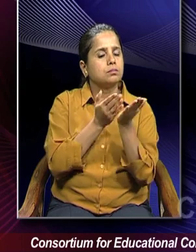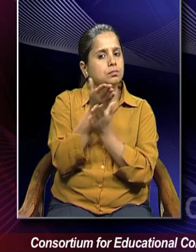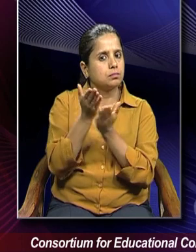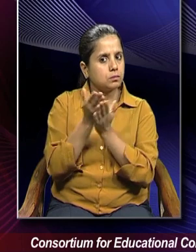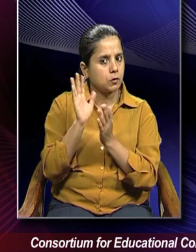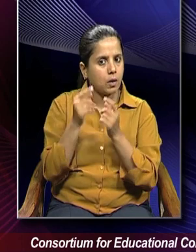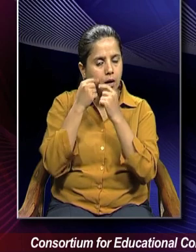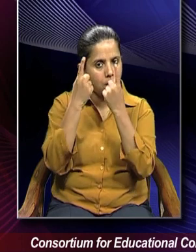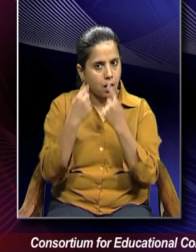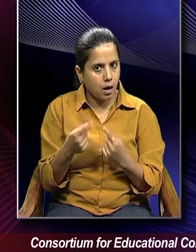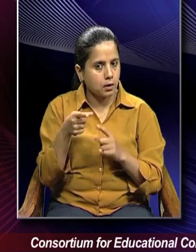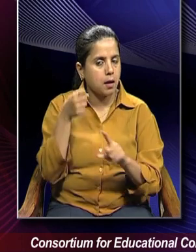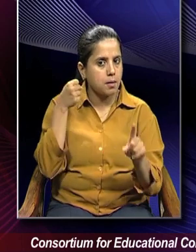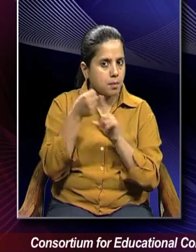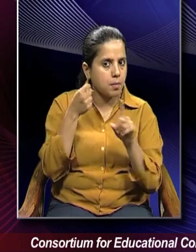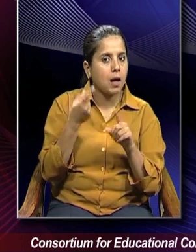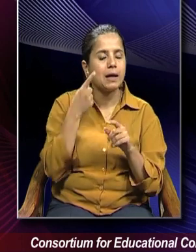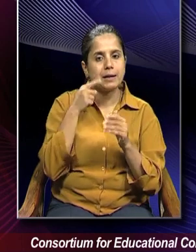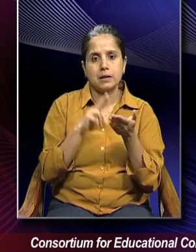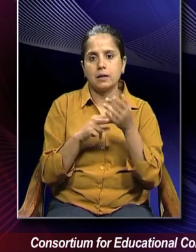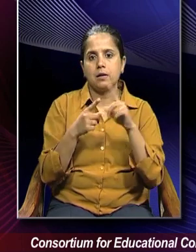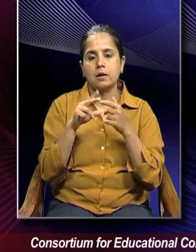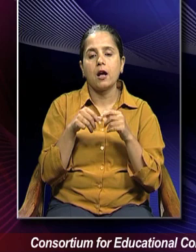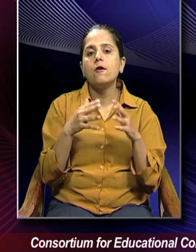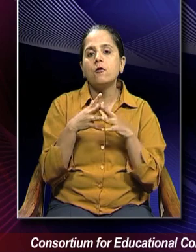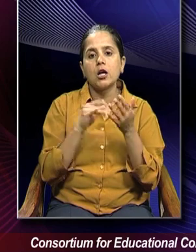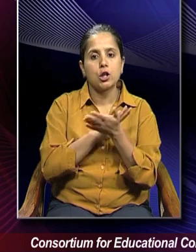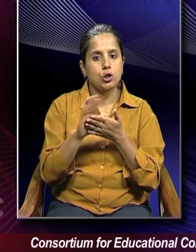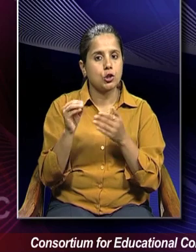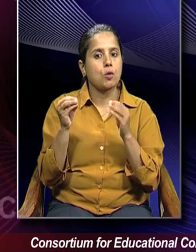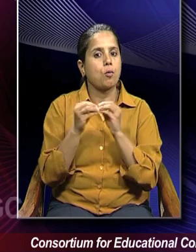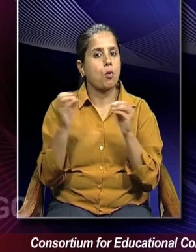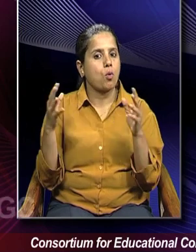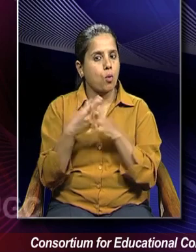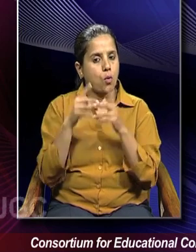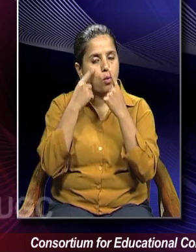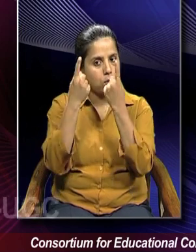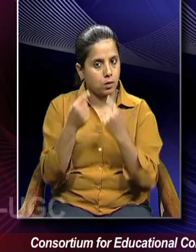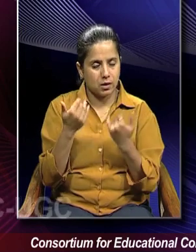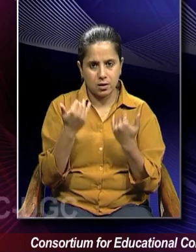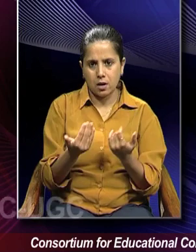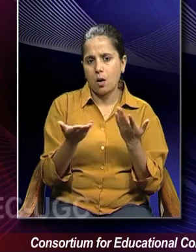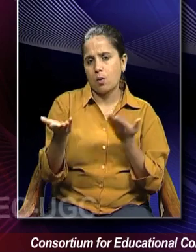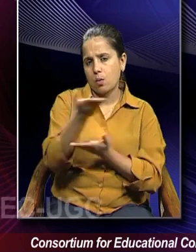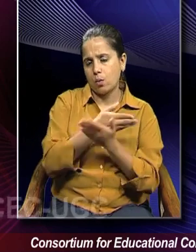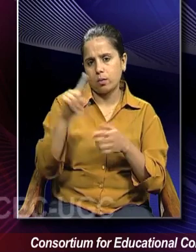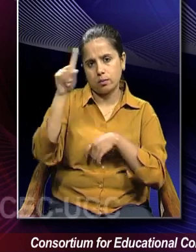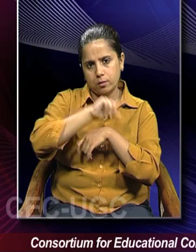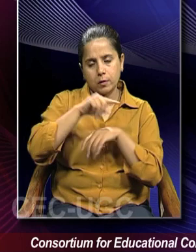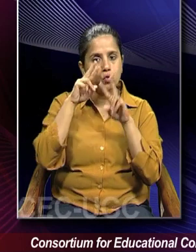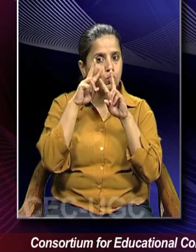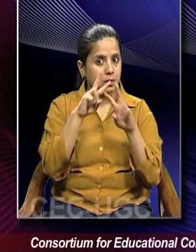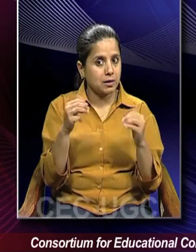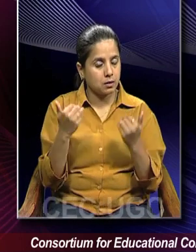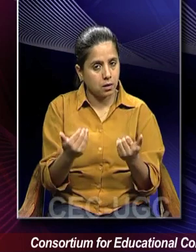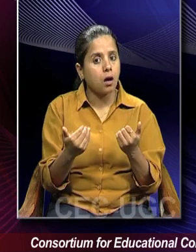assessing impact intensity, that is called wishbone analysis. My dear learners, nowadays in